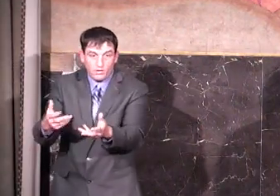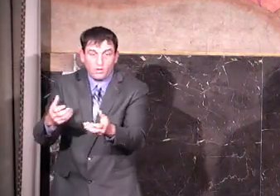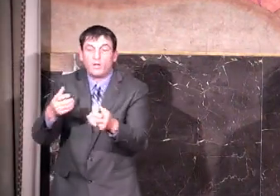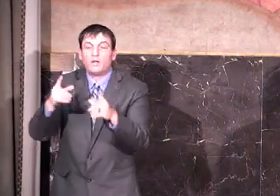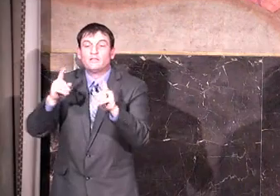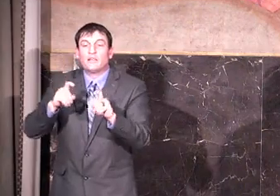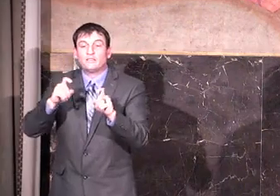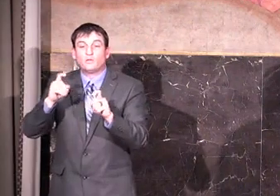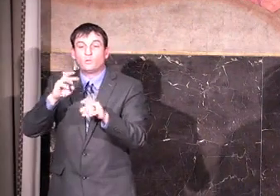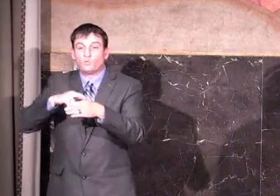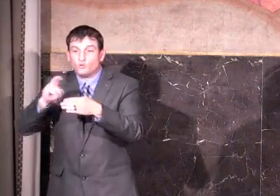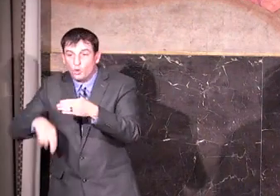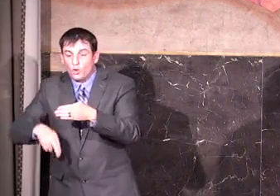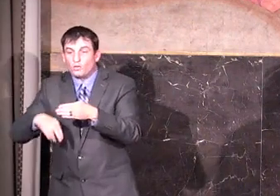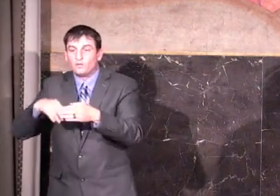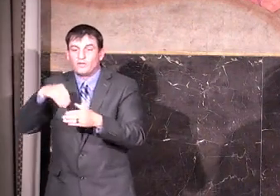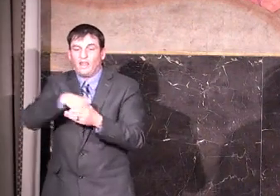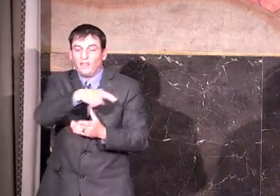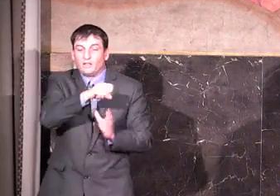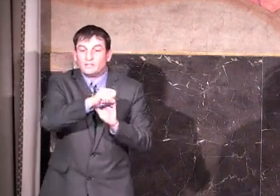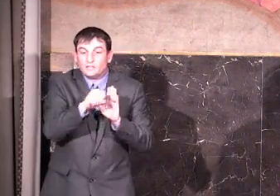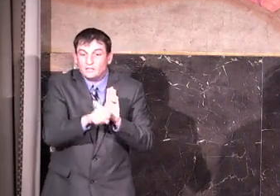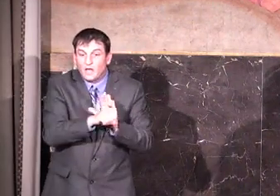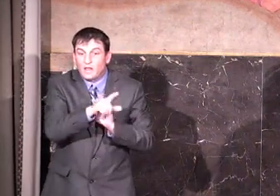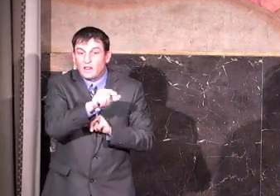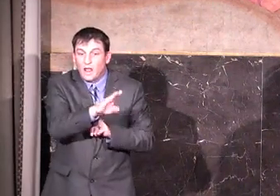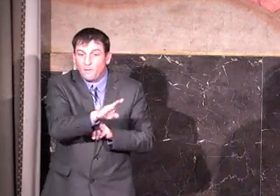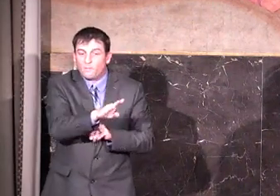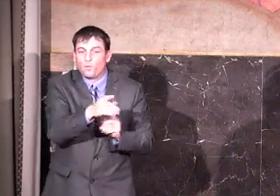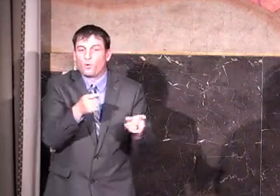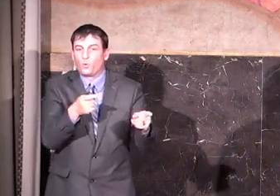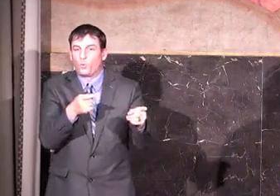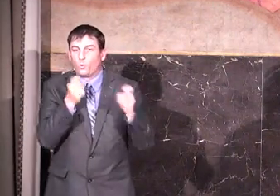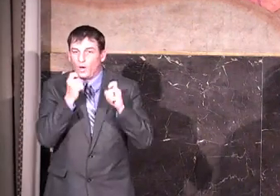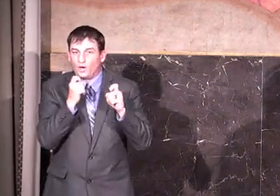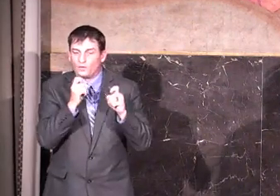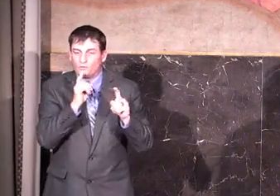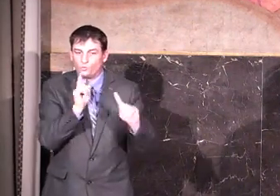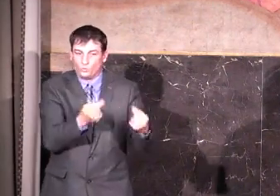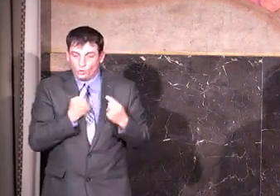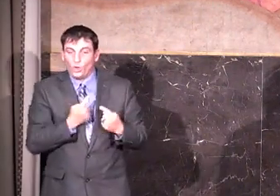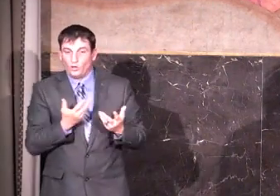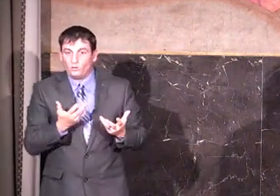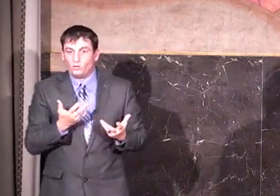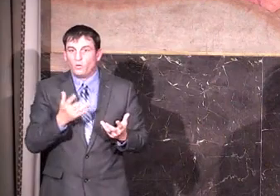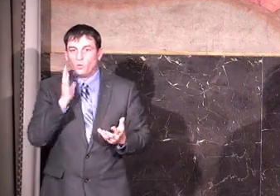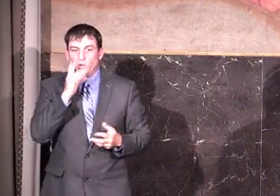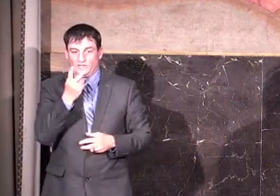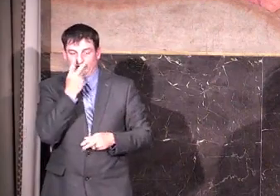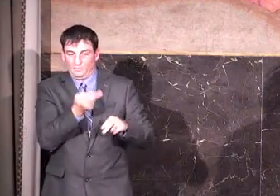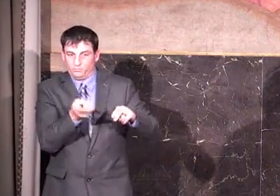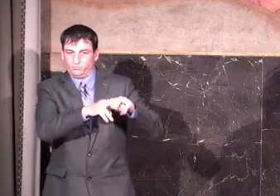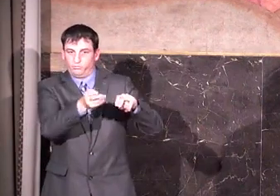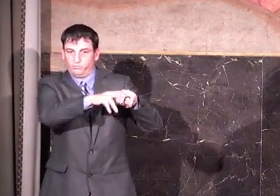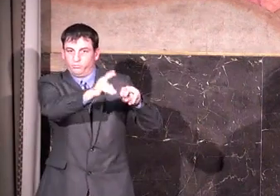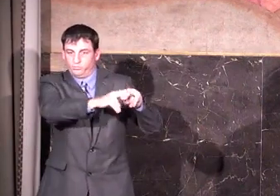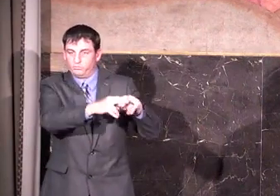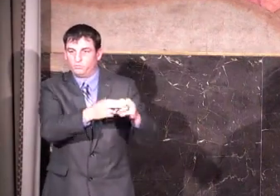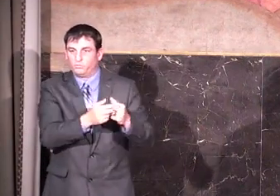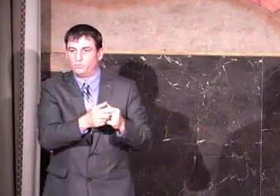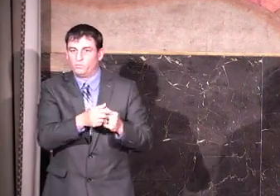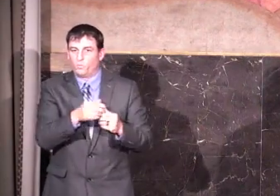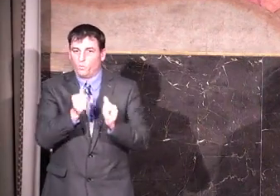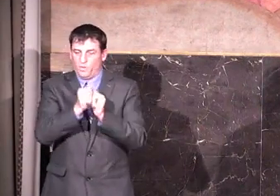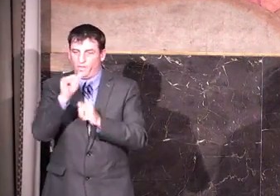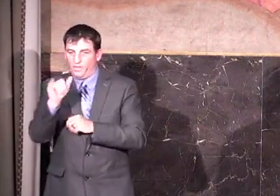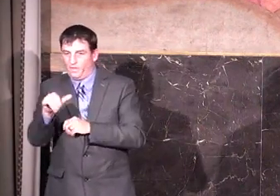testing results in state labs for quick turnaround, that we'll see uptake without having to have that kind of